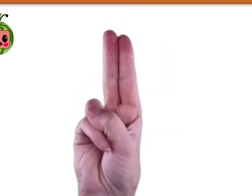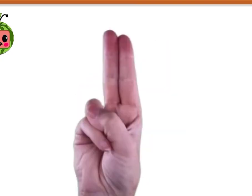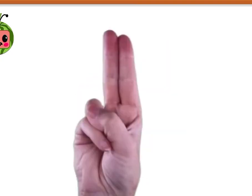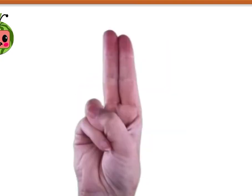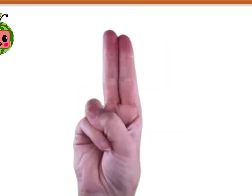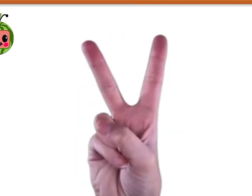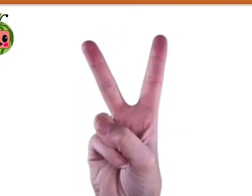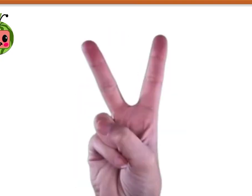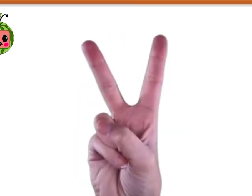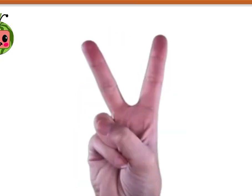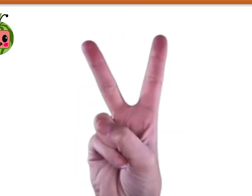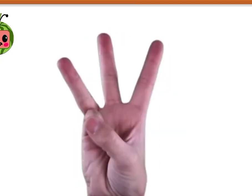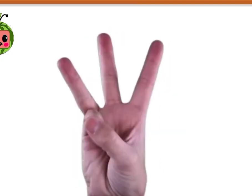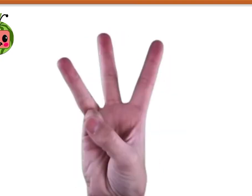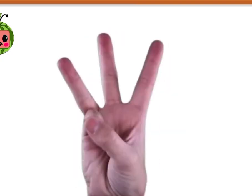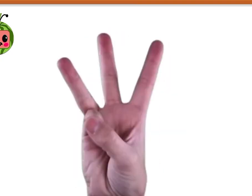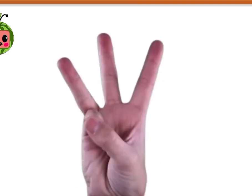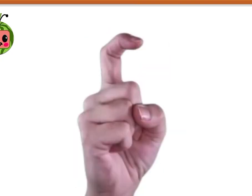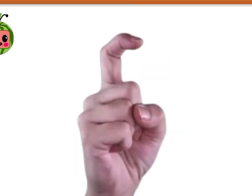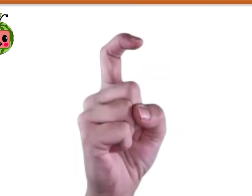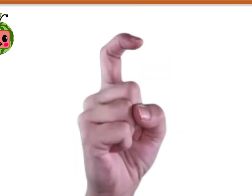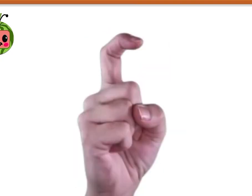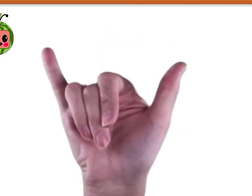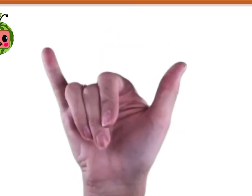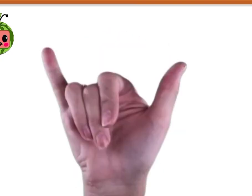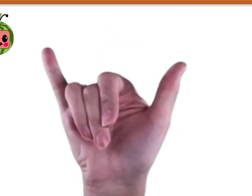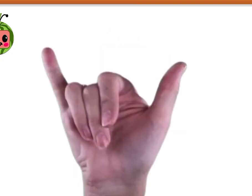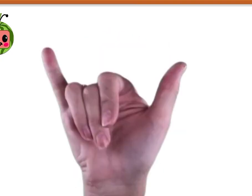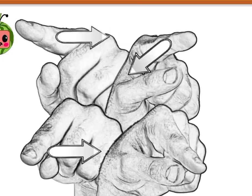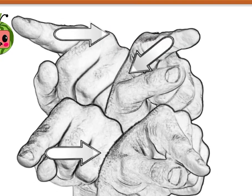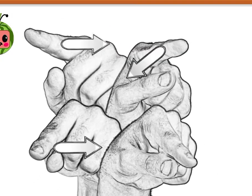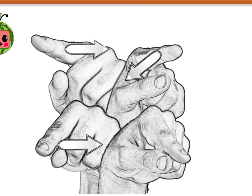U, V, W, X, Y, and Z.